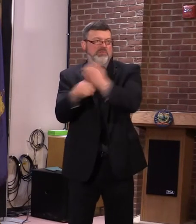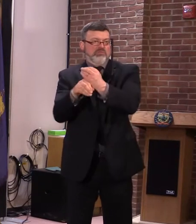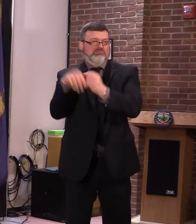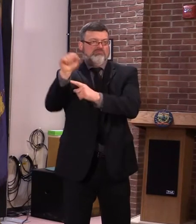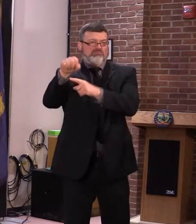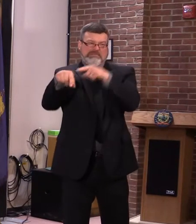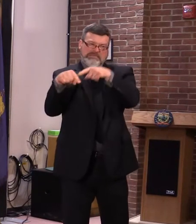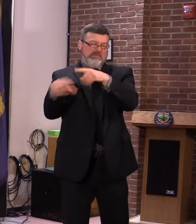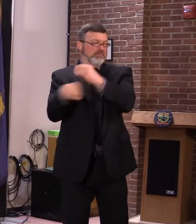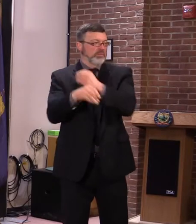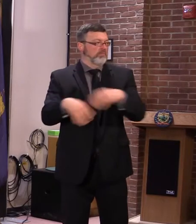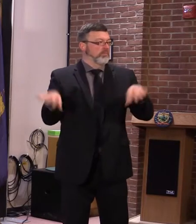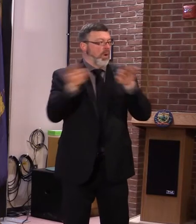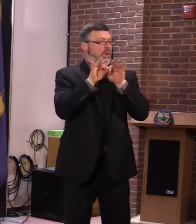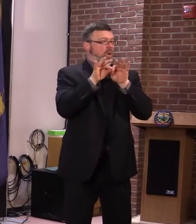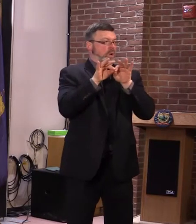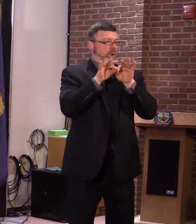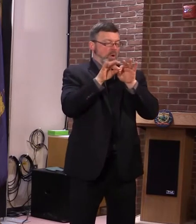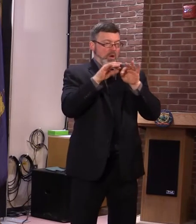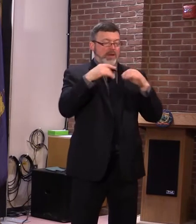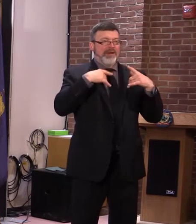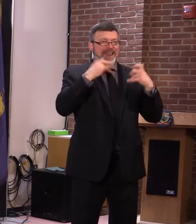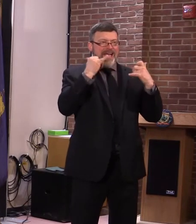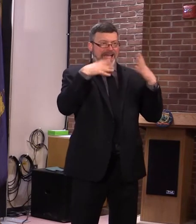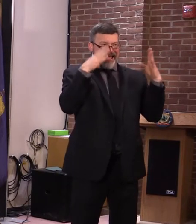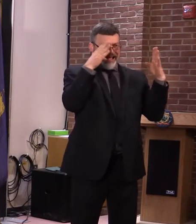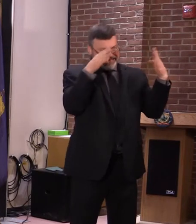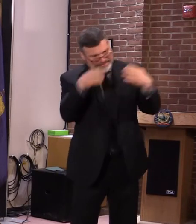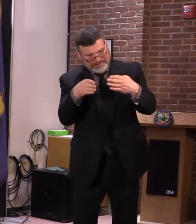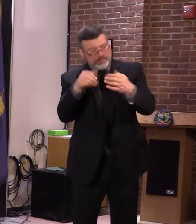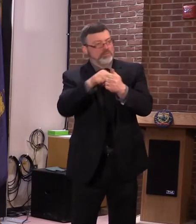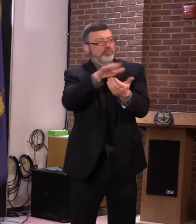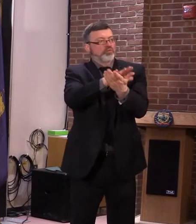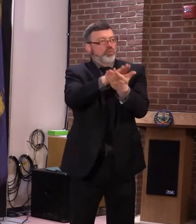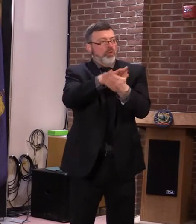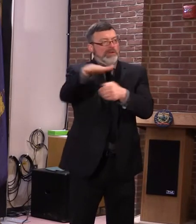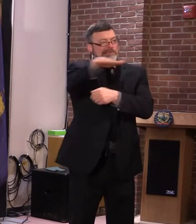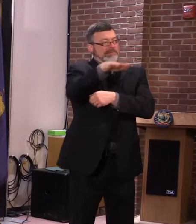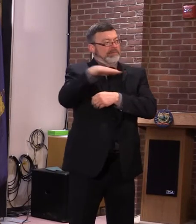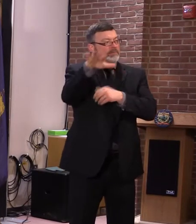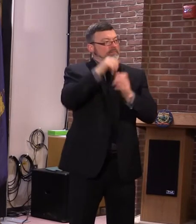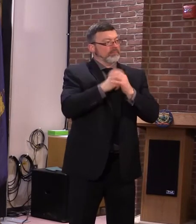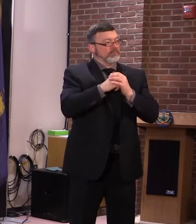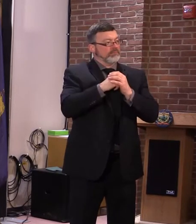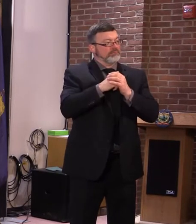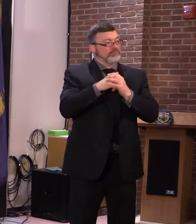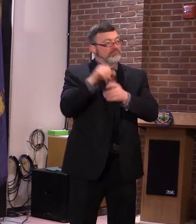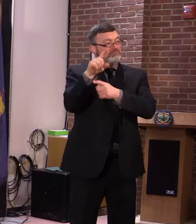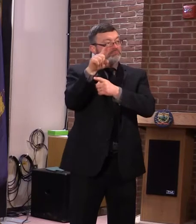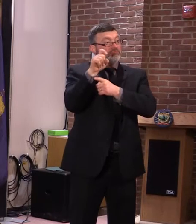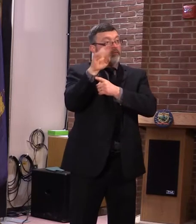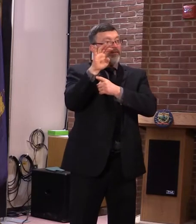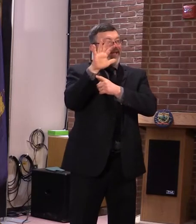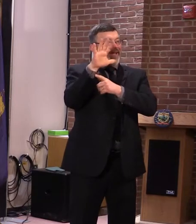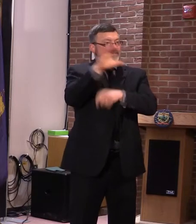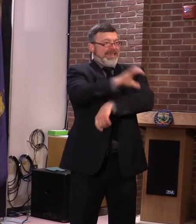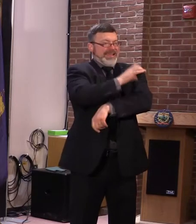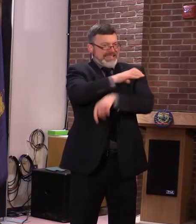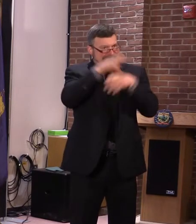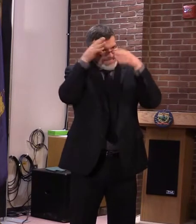a focus on school vaccines, including 145 clinics offered in December and